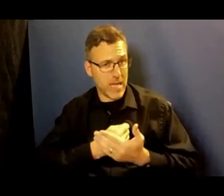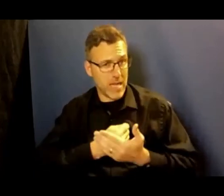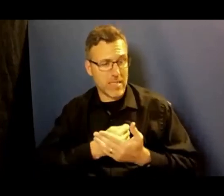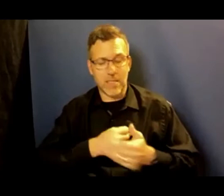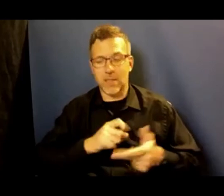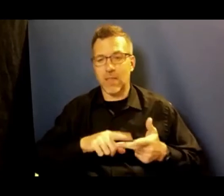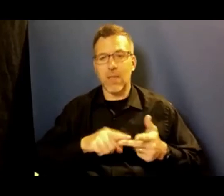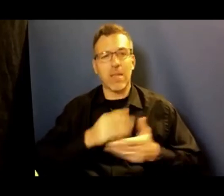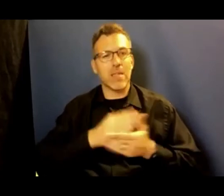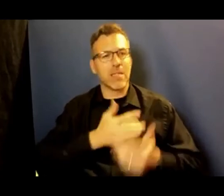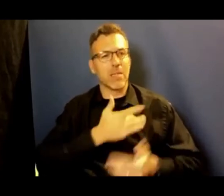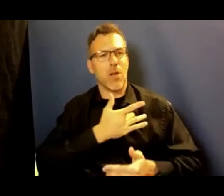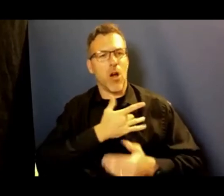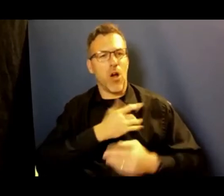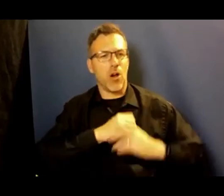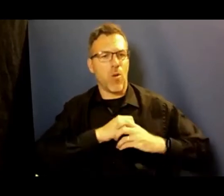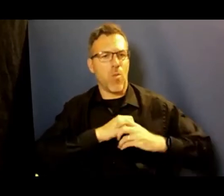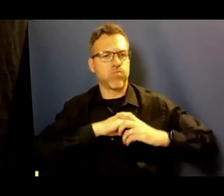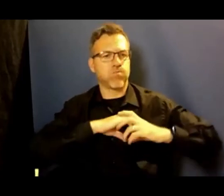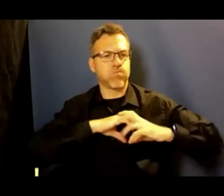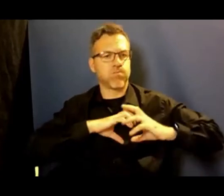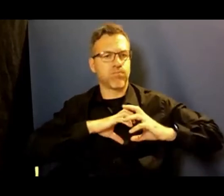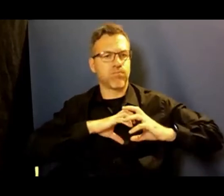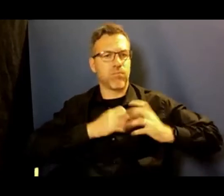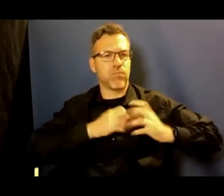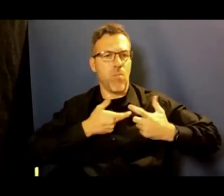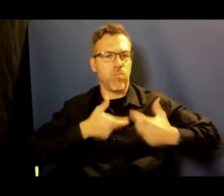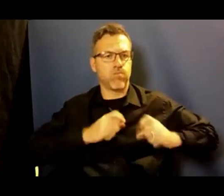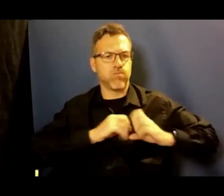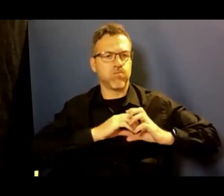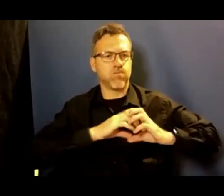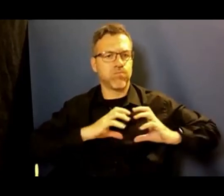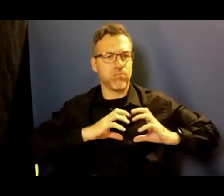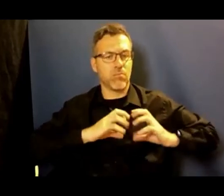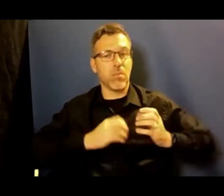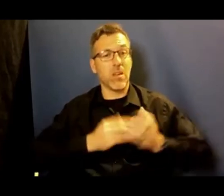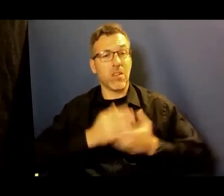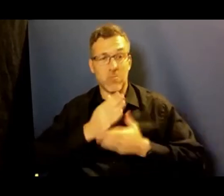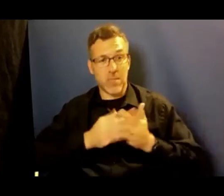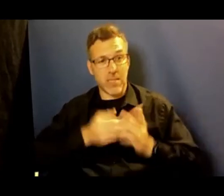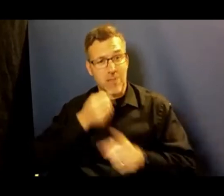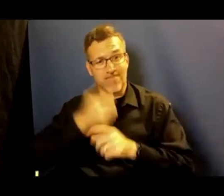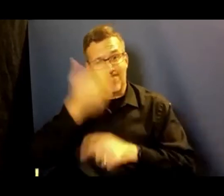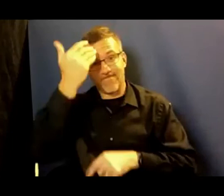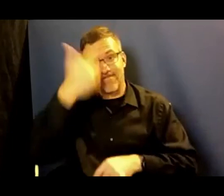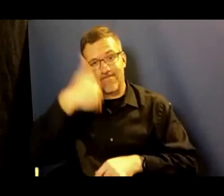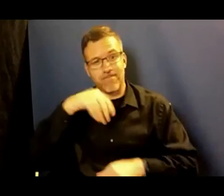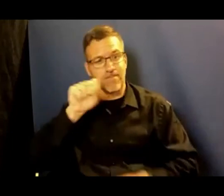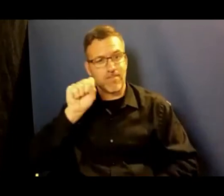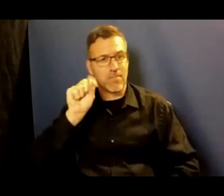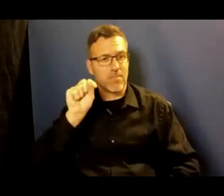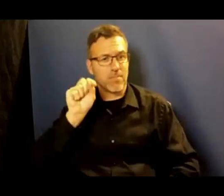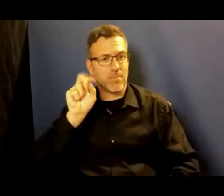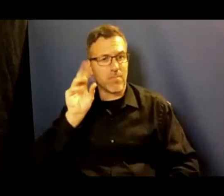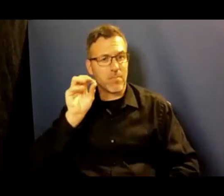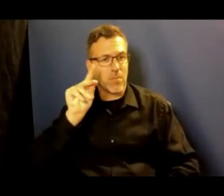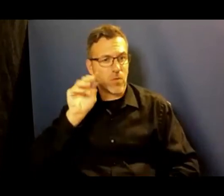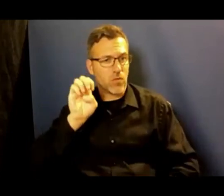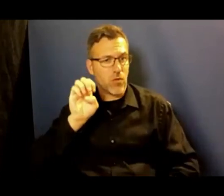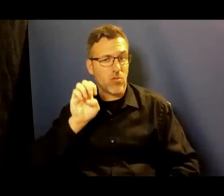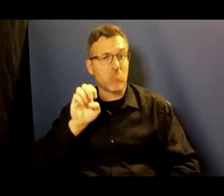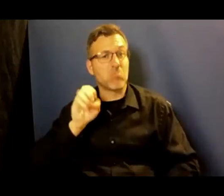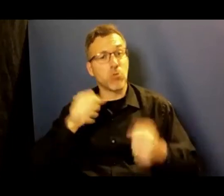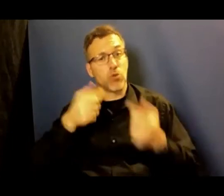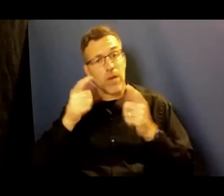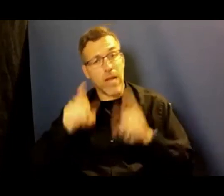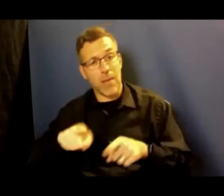inflammation of the heart. Some have strokes. And these strokes can be in the brain. Some of them can